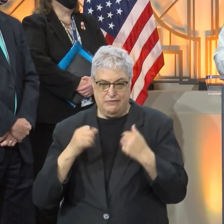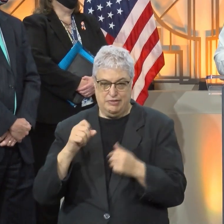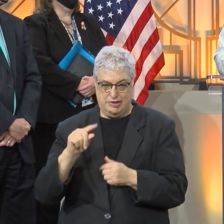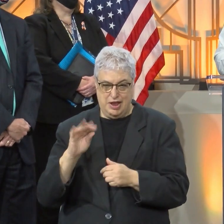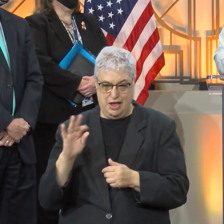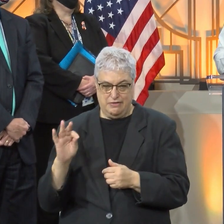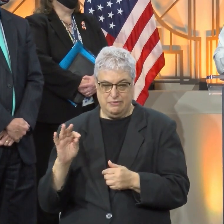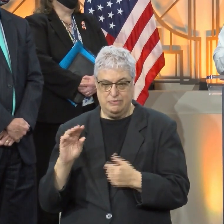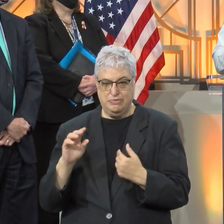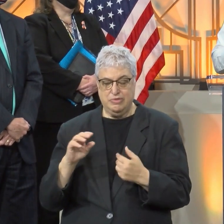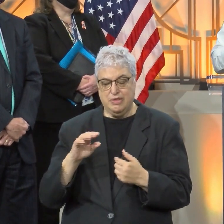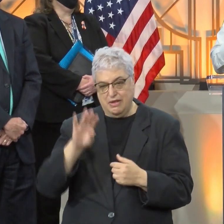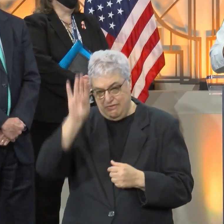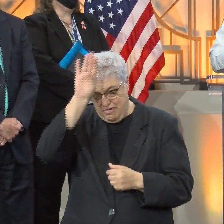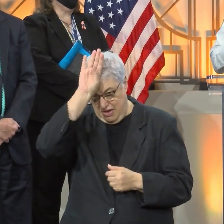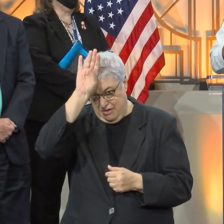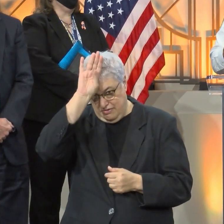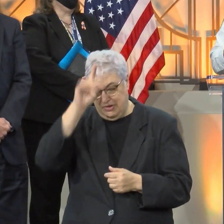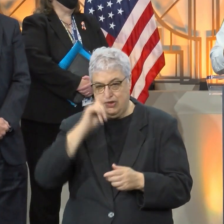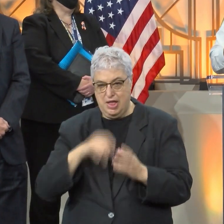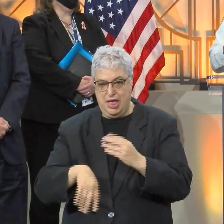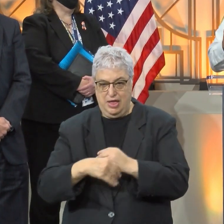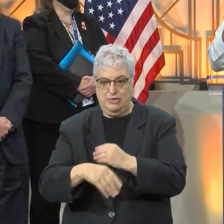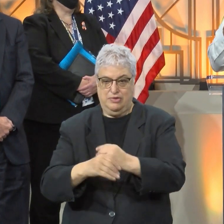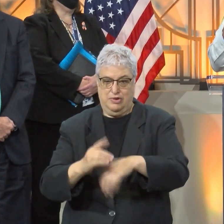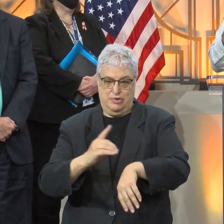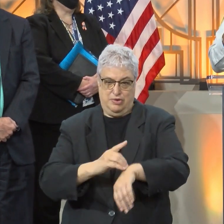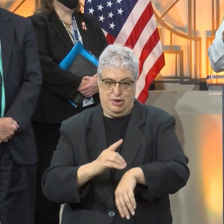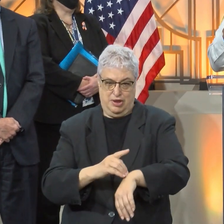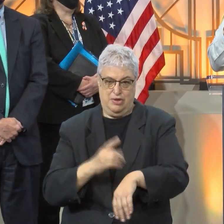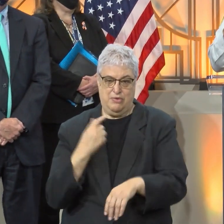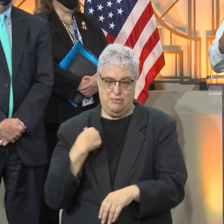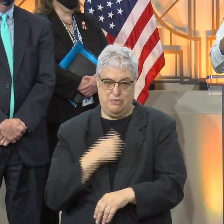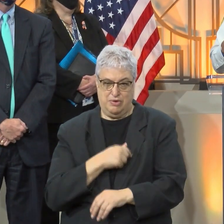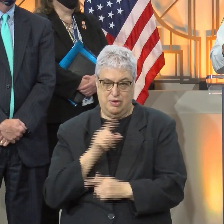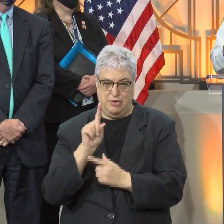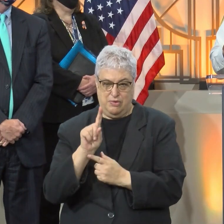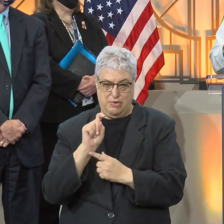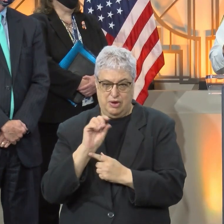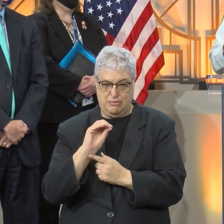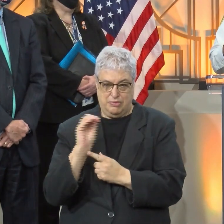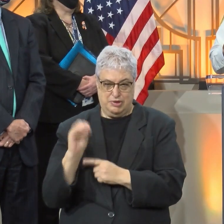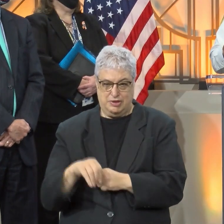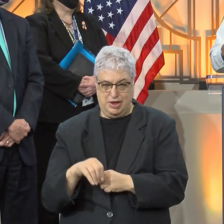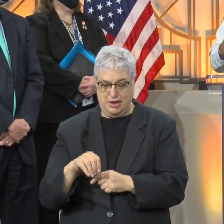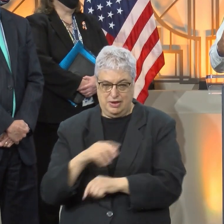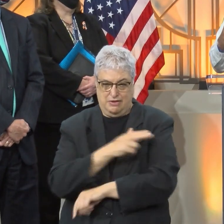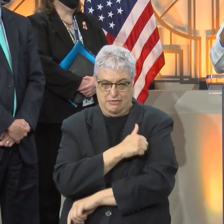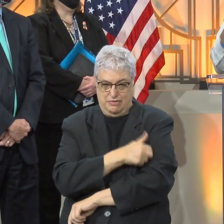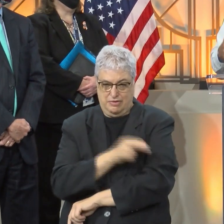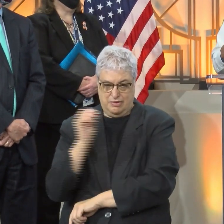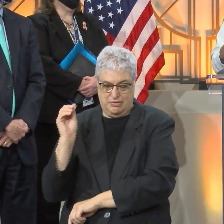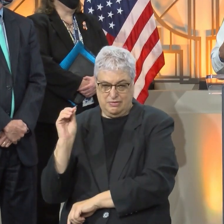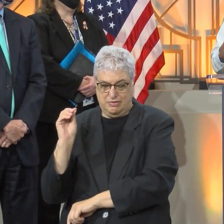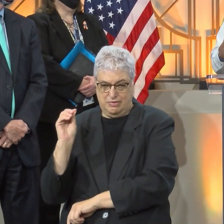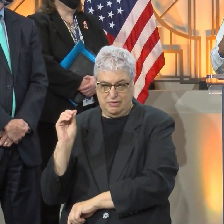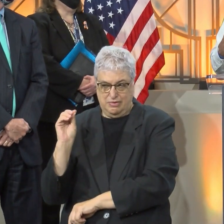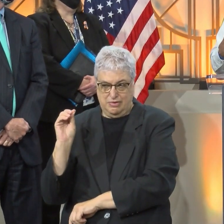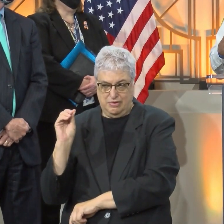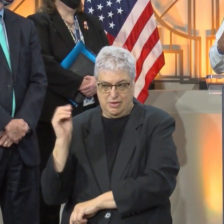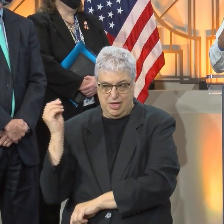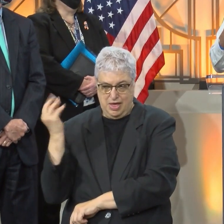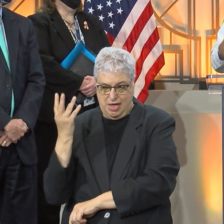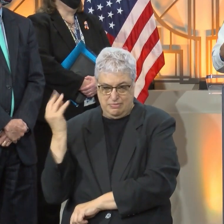them for pulling the extra duty. But we are staffing 100% of our ambulances. We're staffing 100%